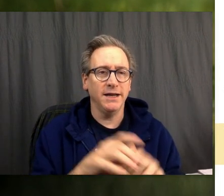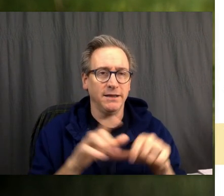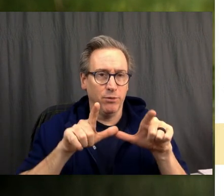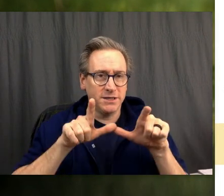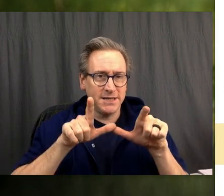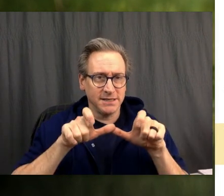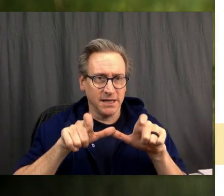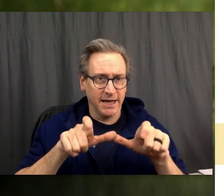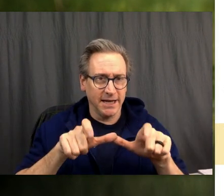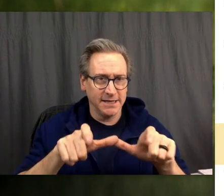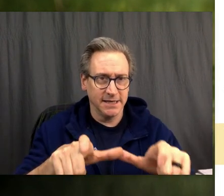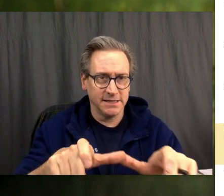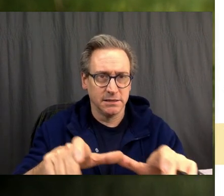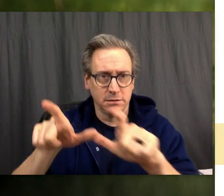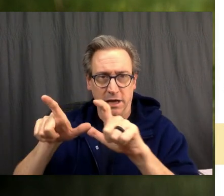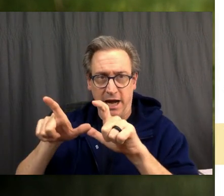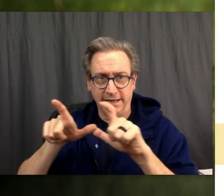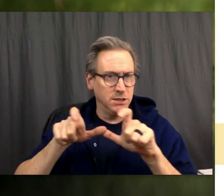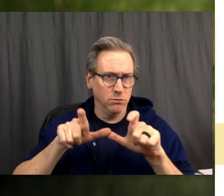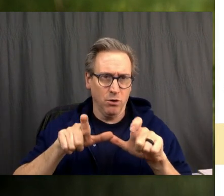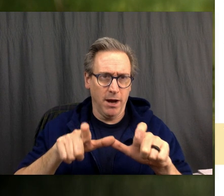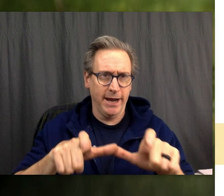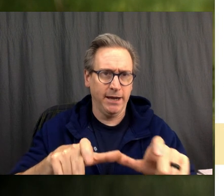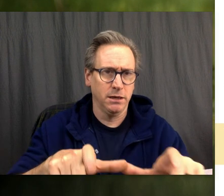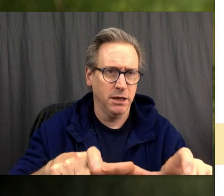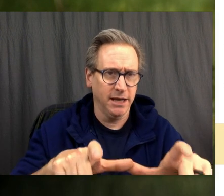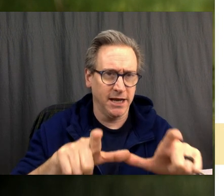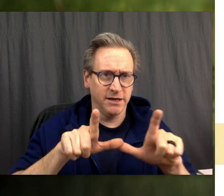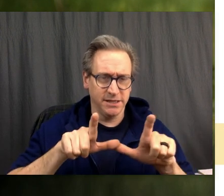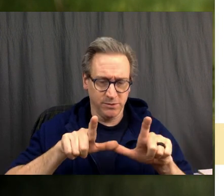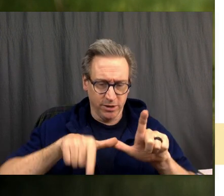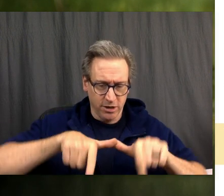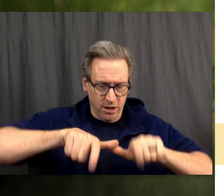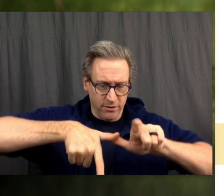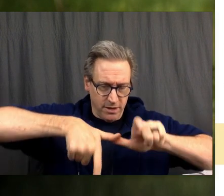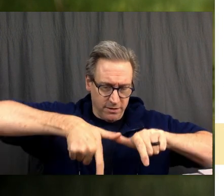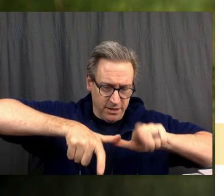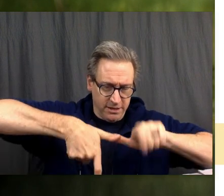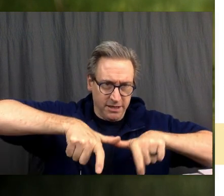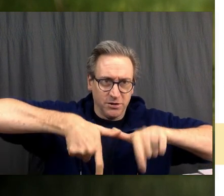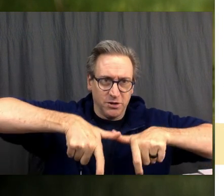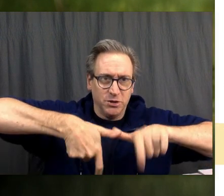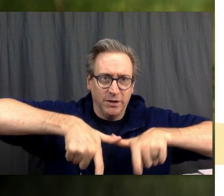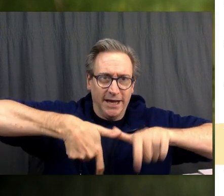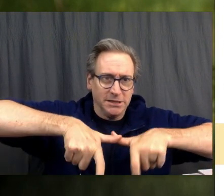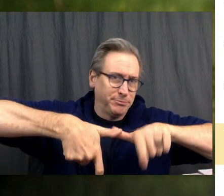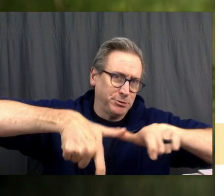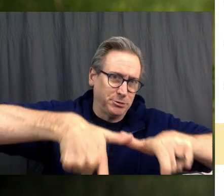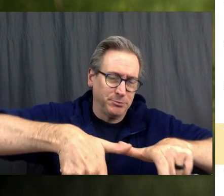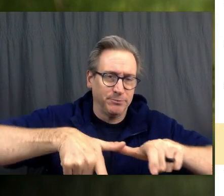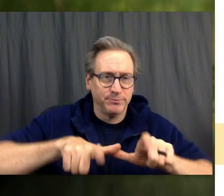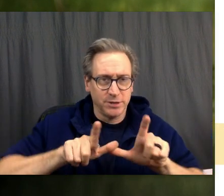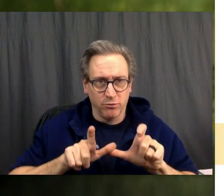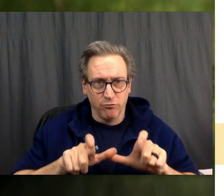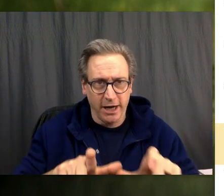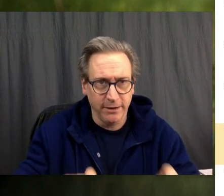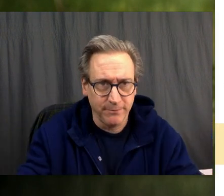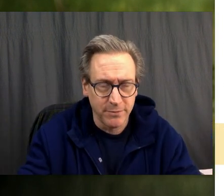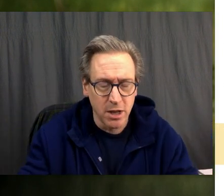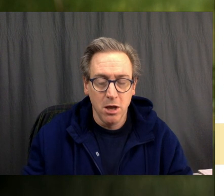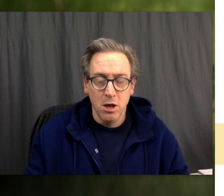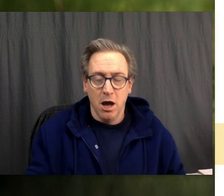One, the book tends to like is this. I don't know why. It kind of seems weird, other than these are the 2 legs. So